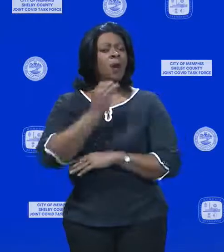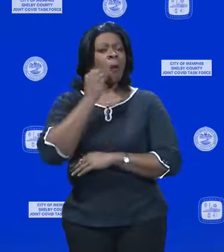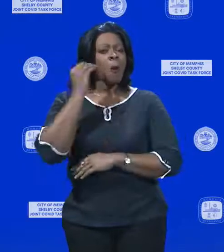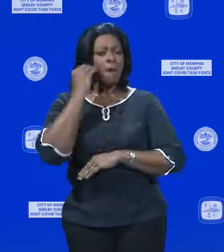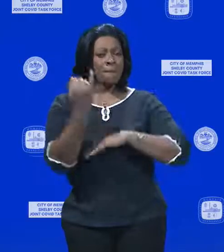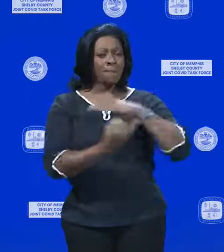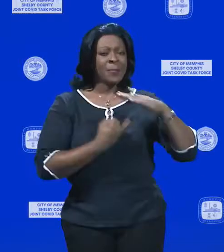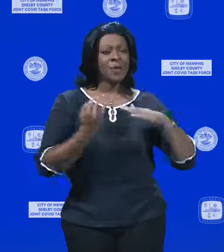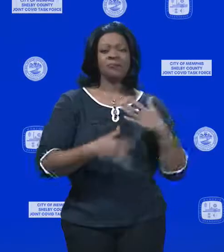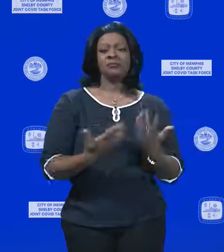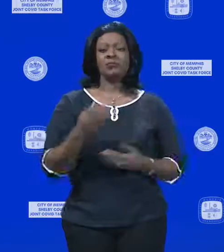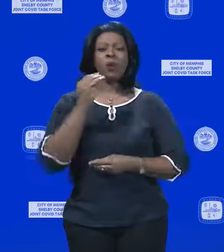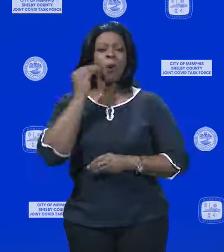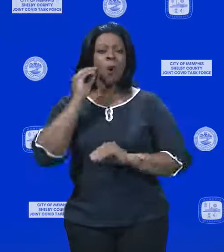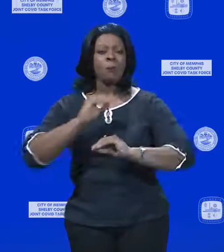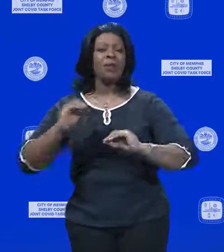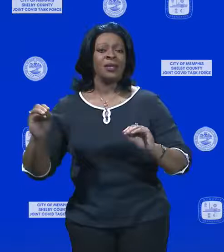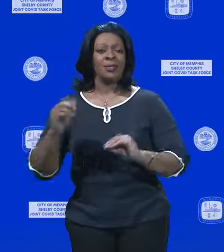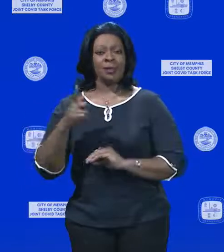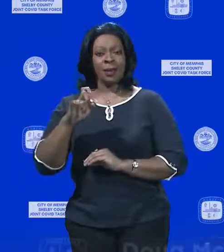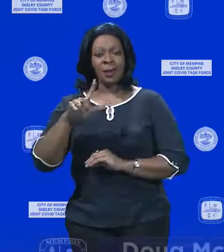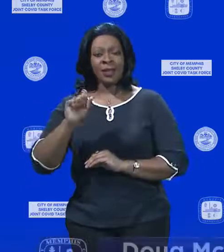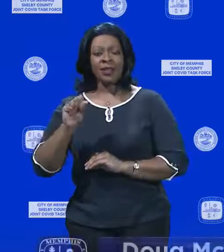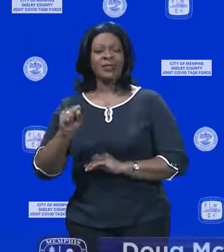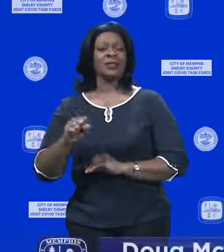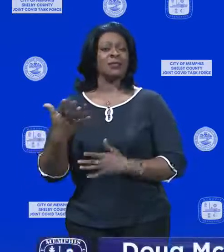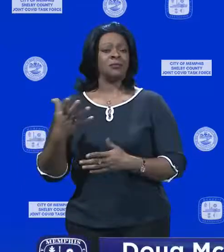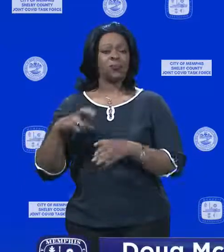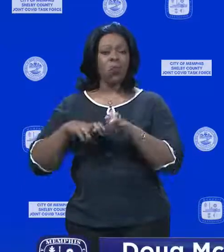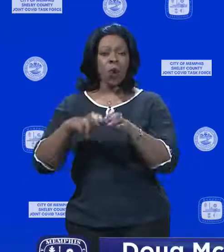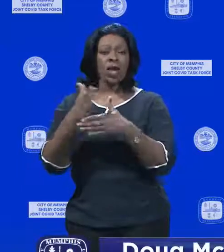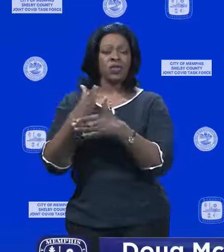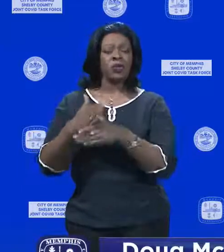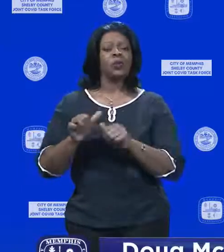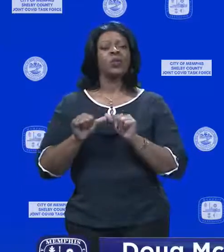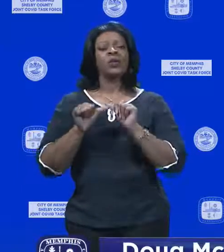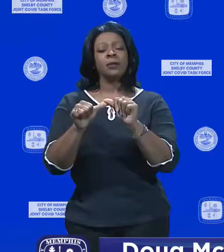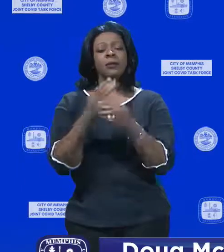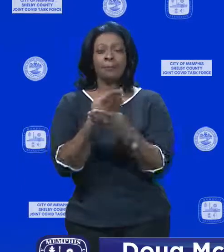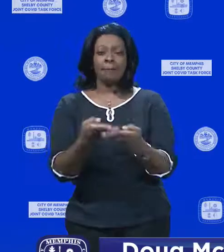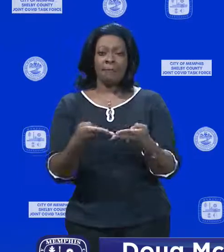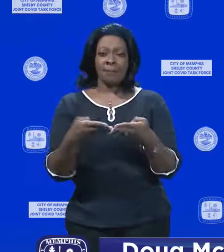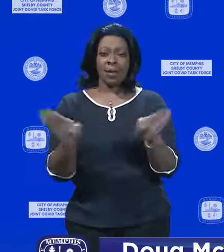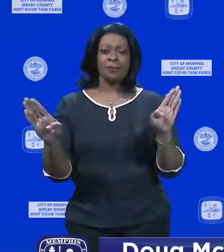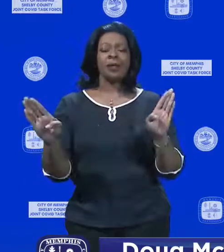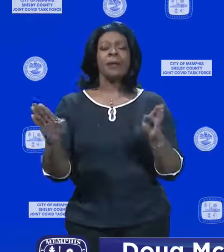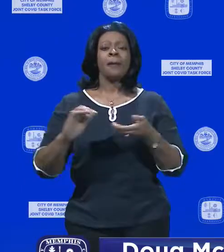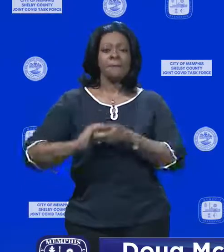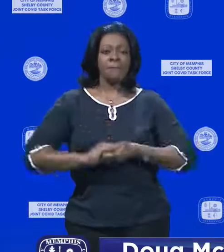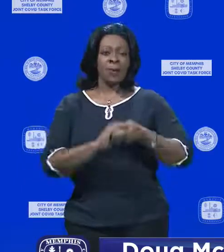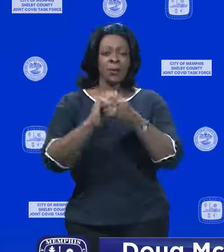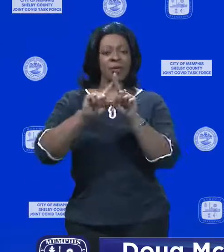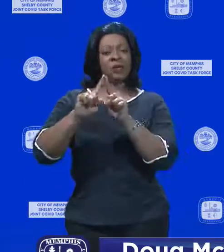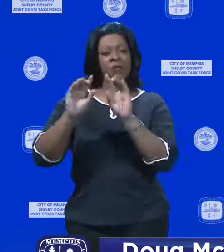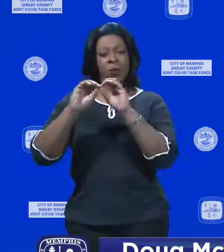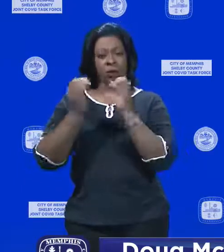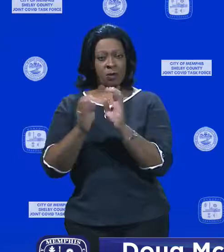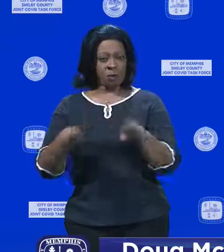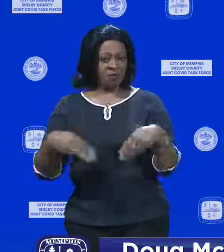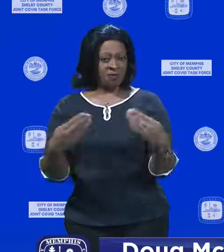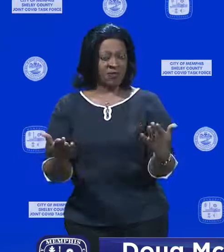and rides to vaccine, we're going to continue our public partnership with organizations to